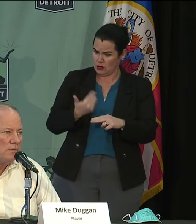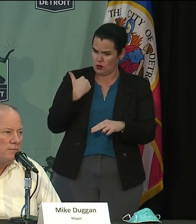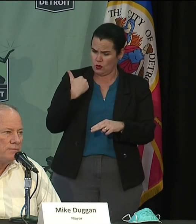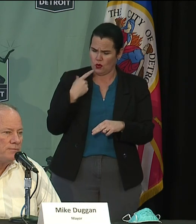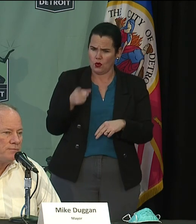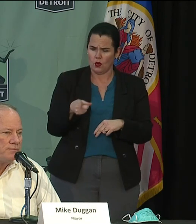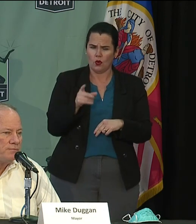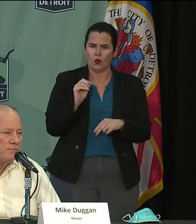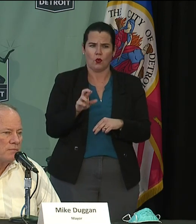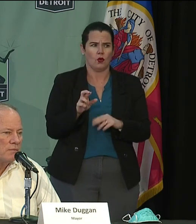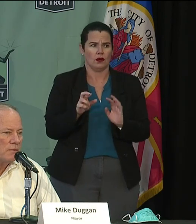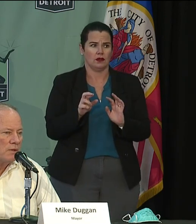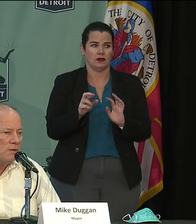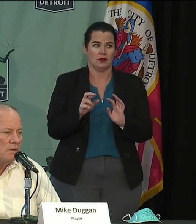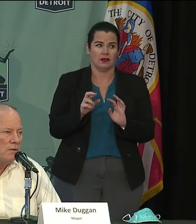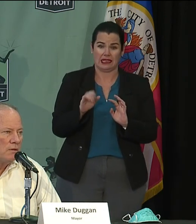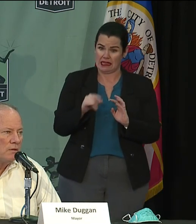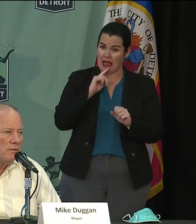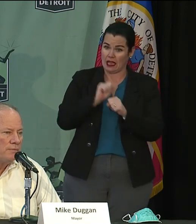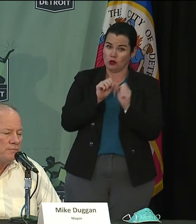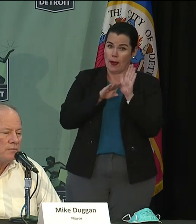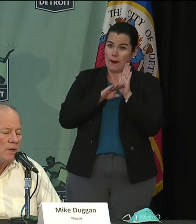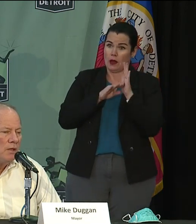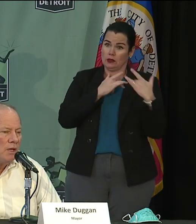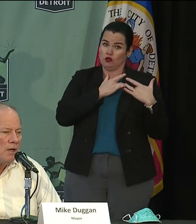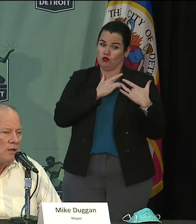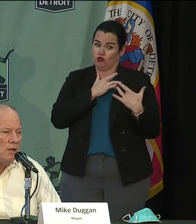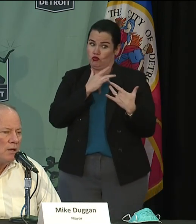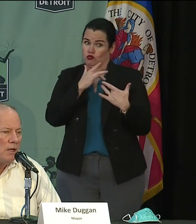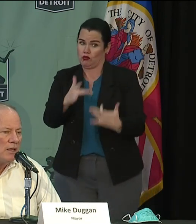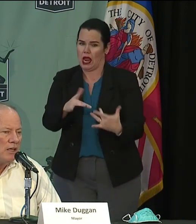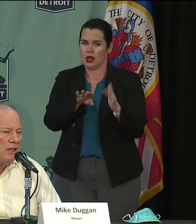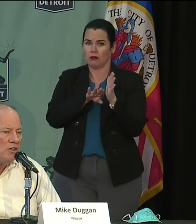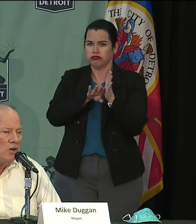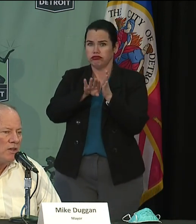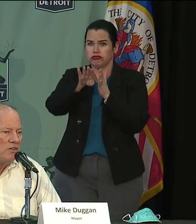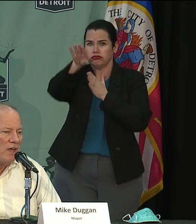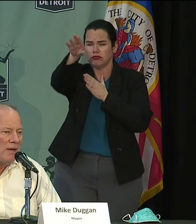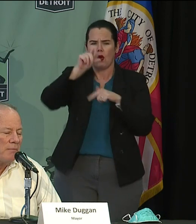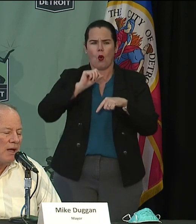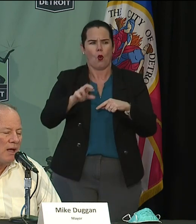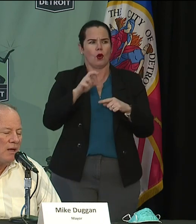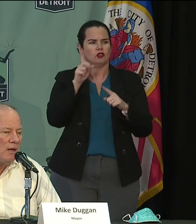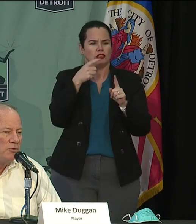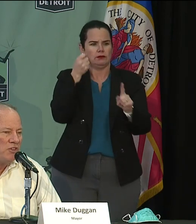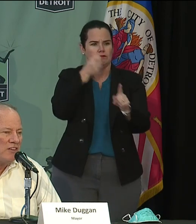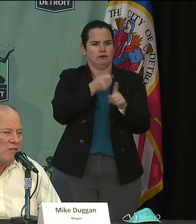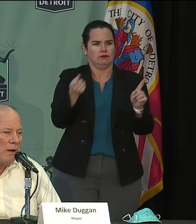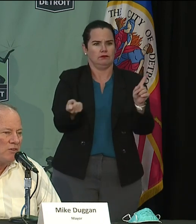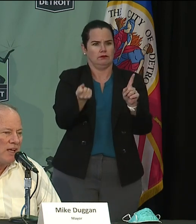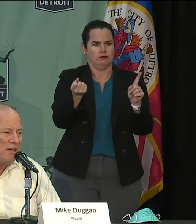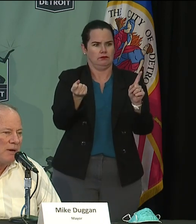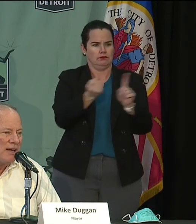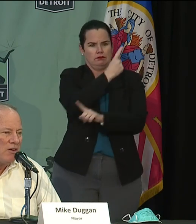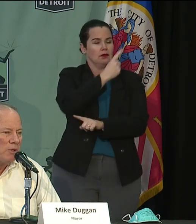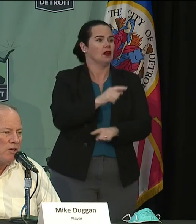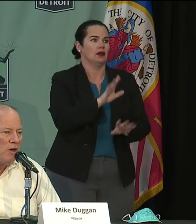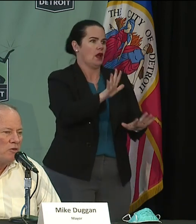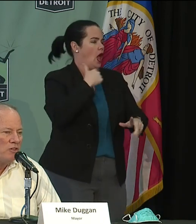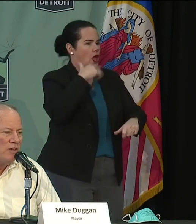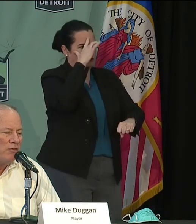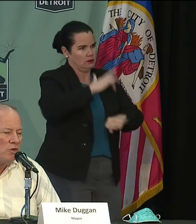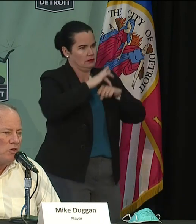know whether it's an actual trend or if it's just delayed reporting on some previous ones. I'm obsessive about data by now,